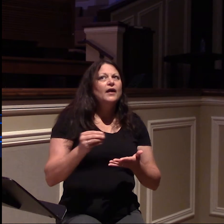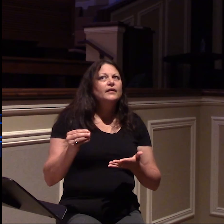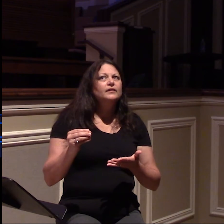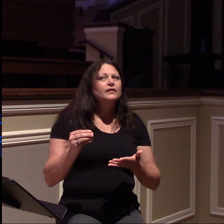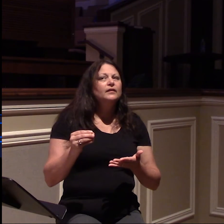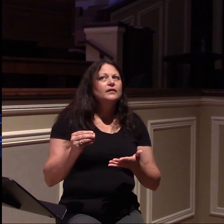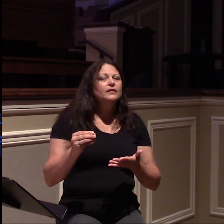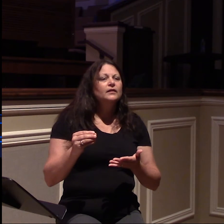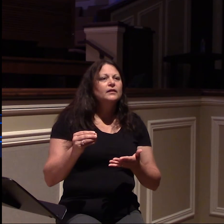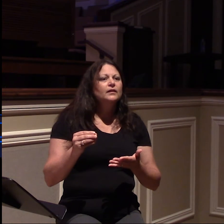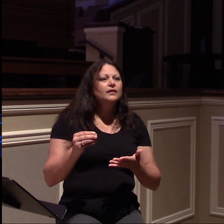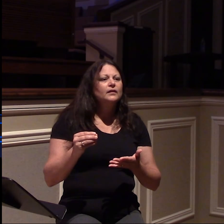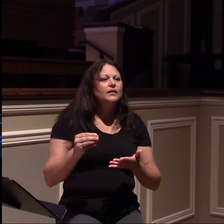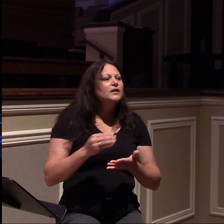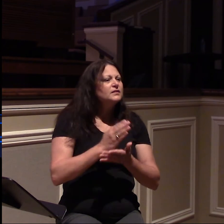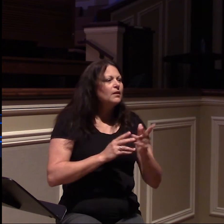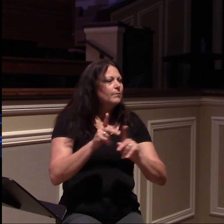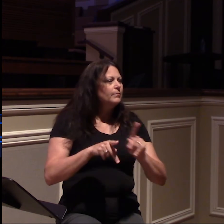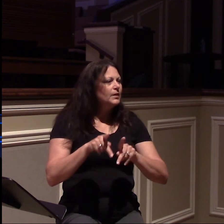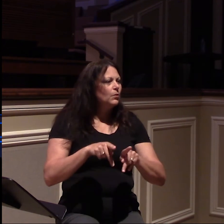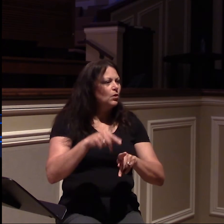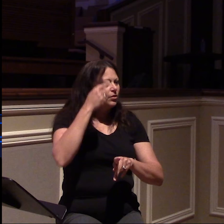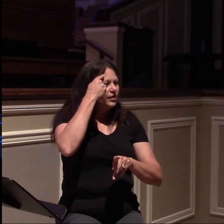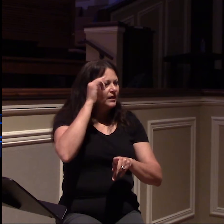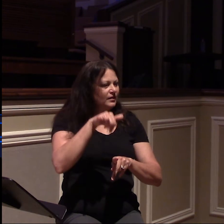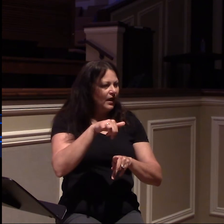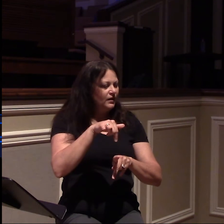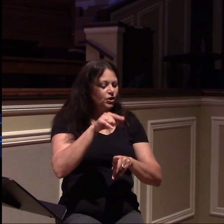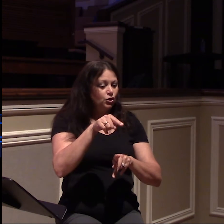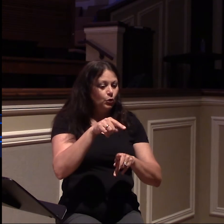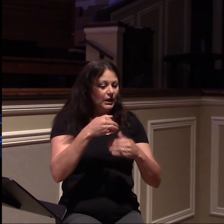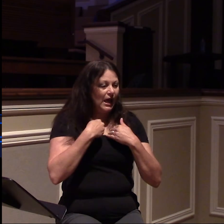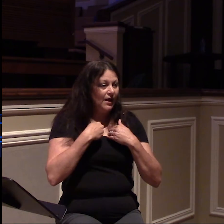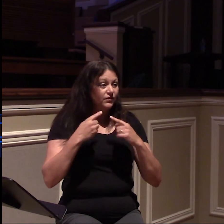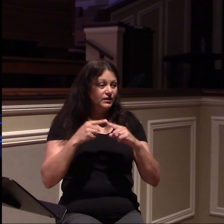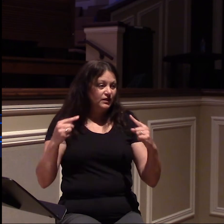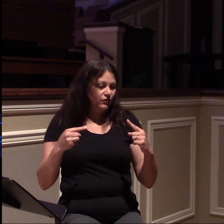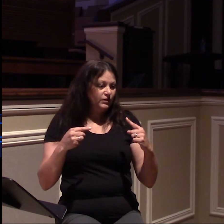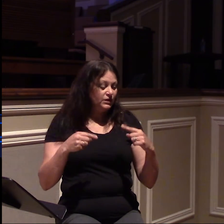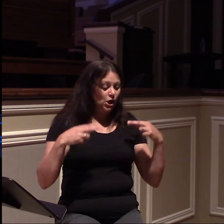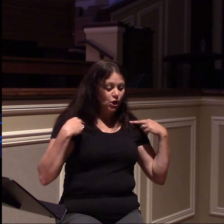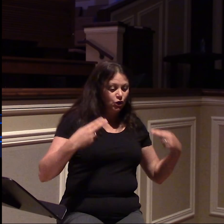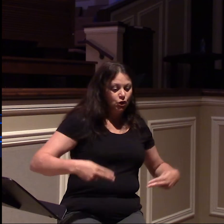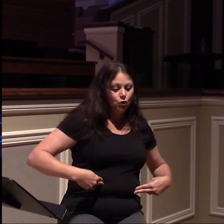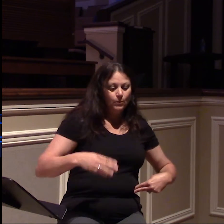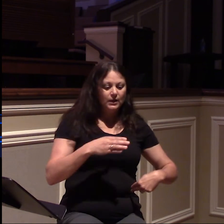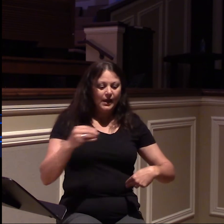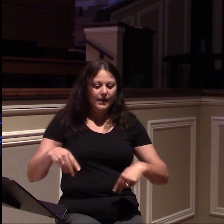create a difference between a human and a person. And until a human is a person, then their bodies can be